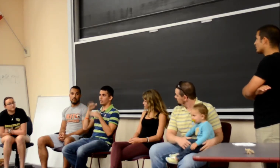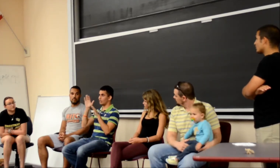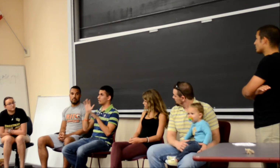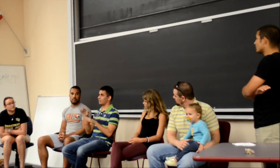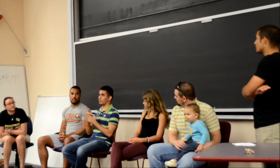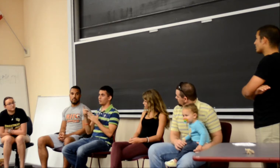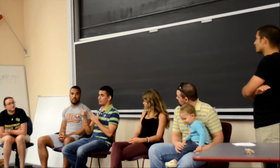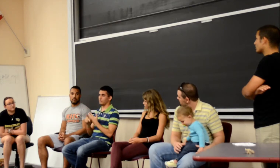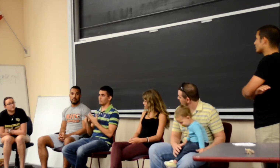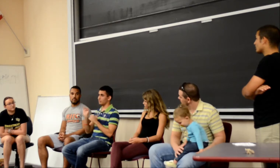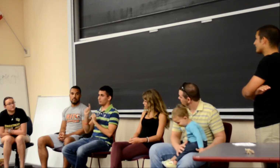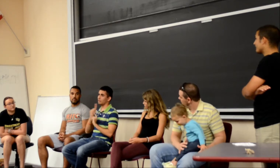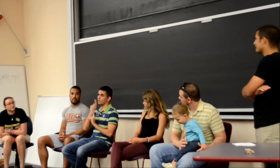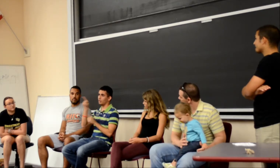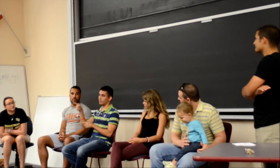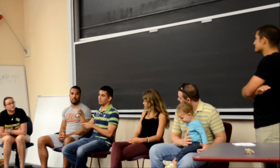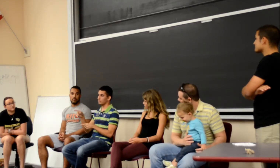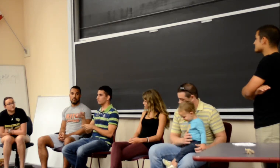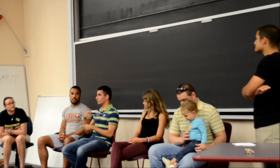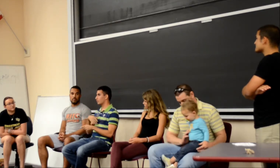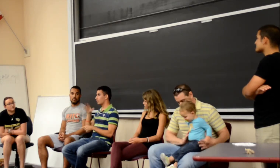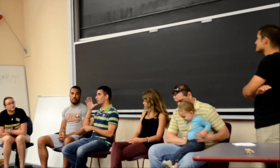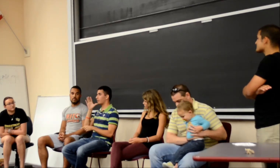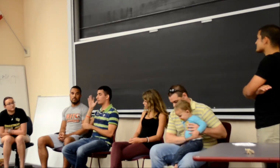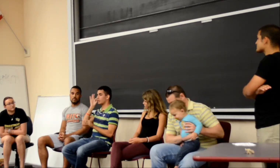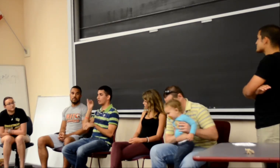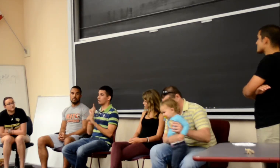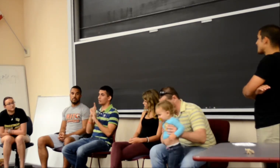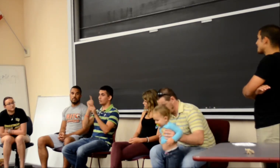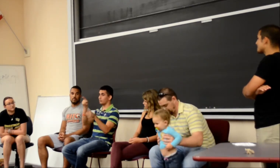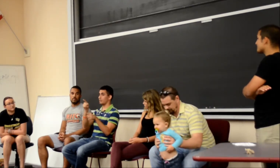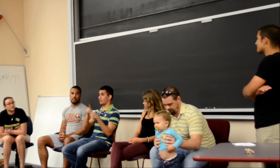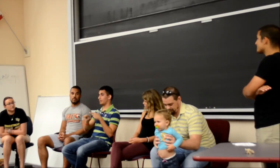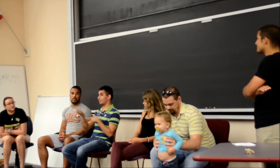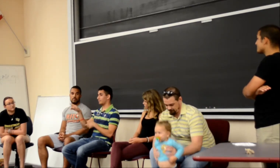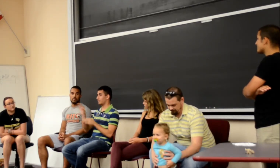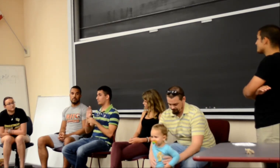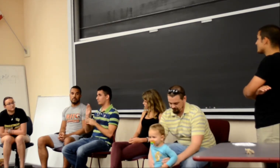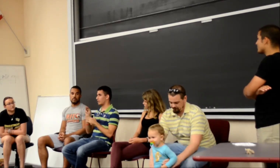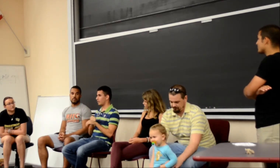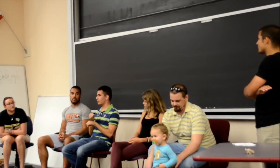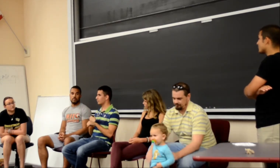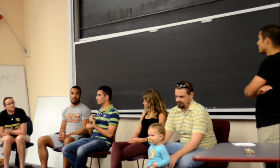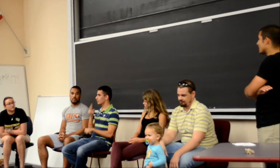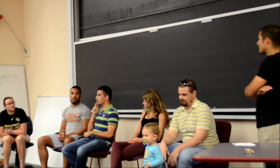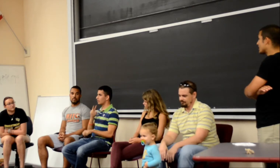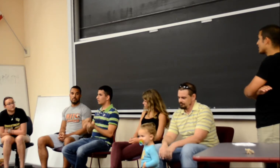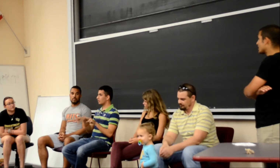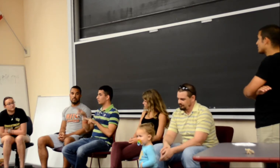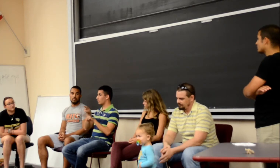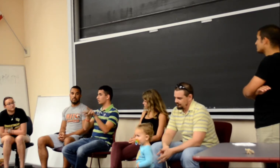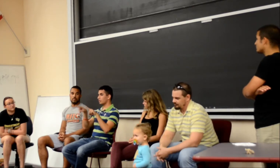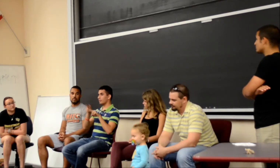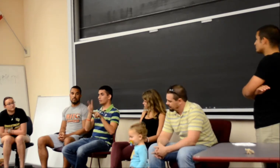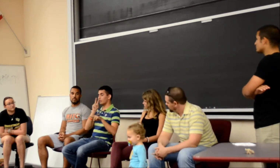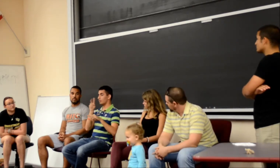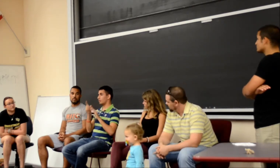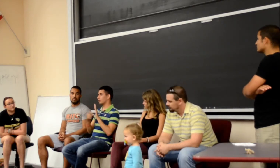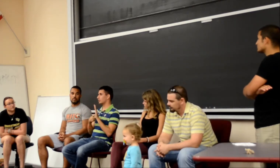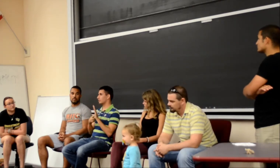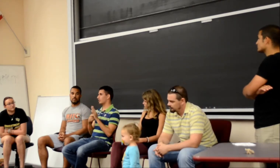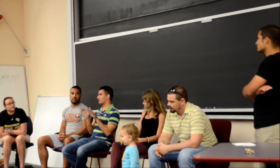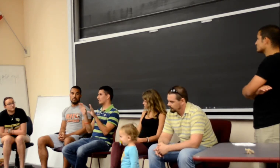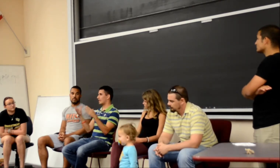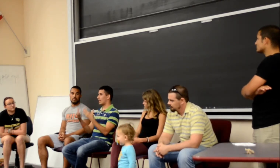and the rest of the program, you should really go. And my mom decided to go to Miami, and she was telling me,